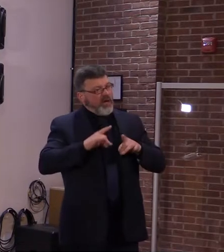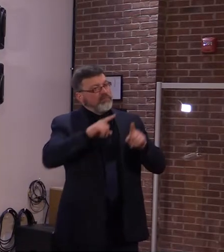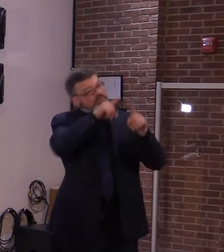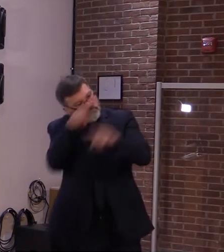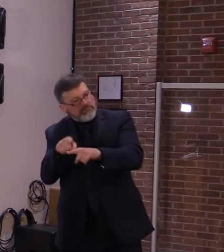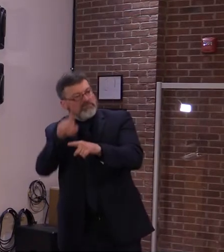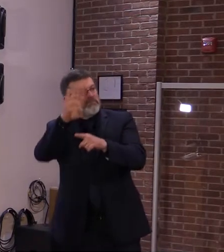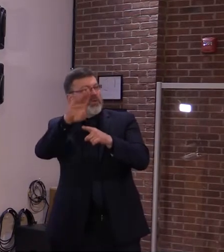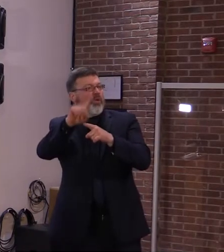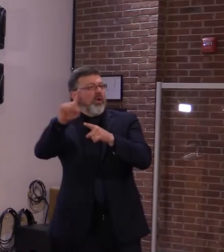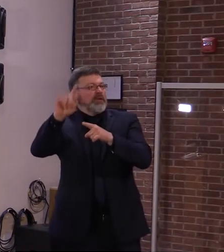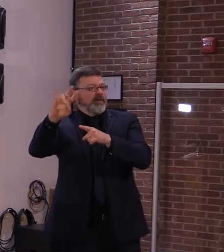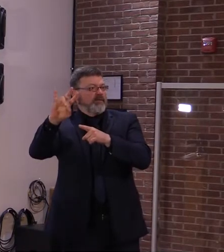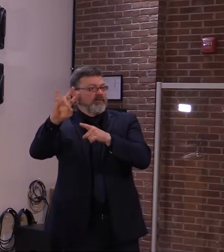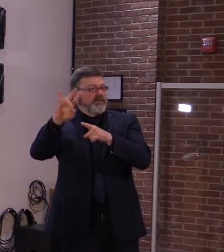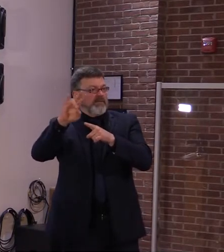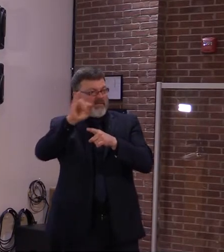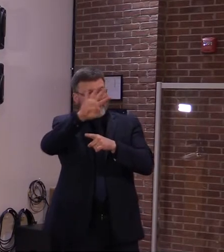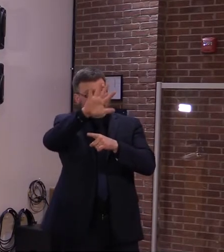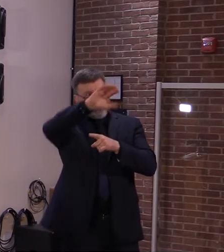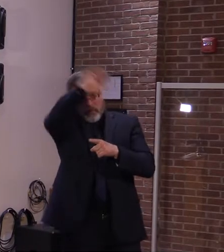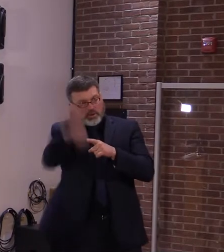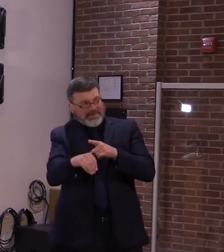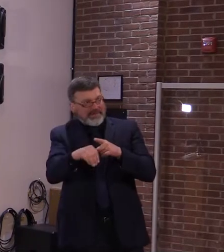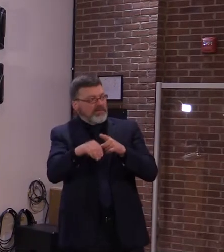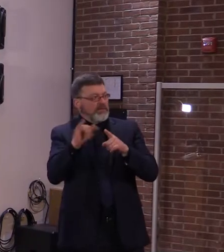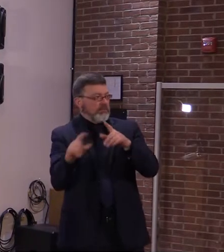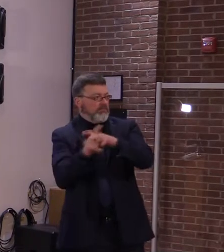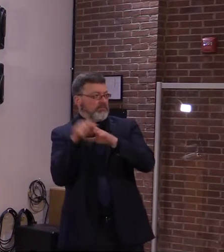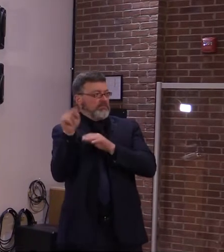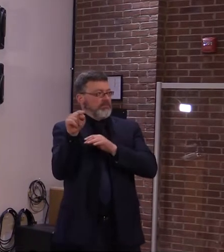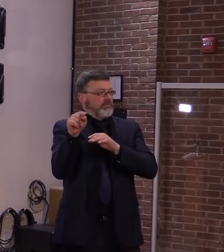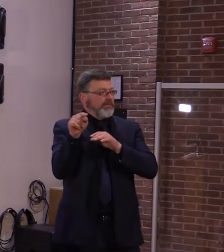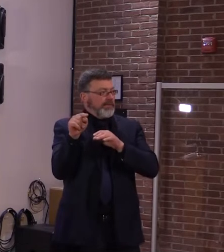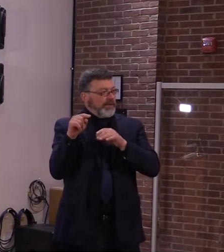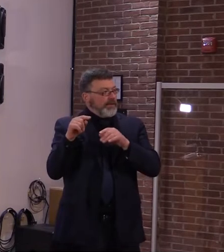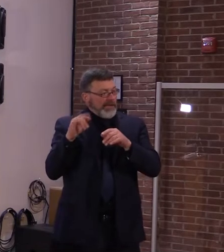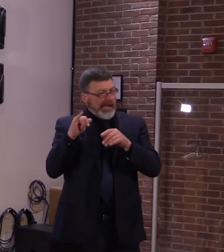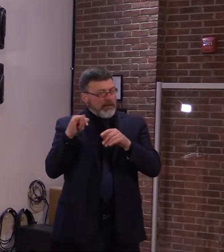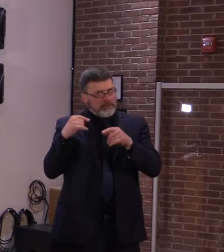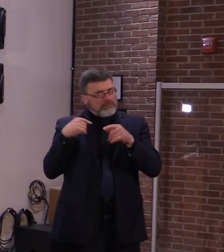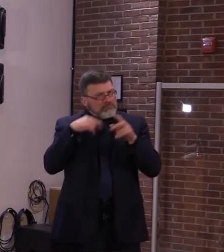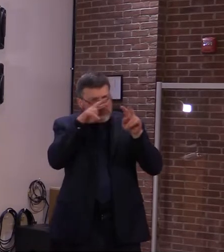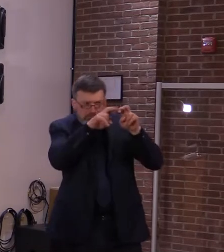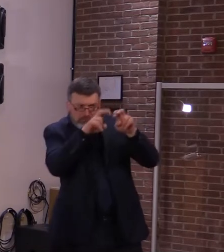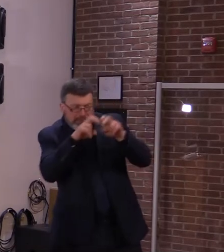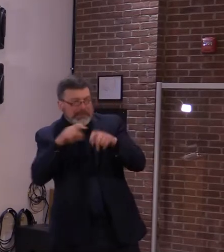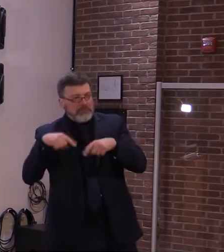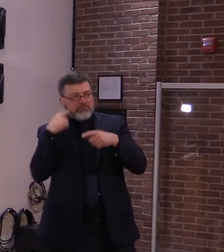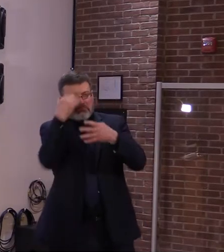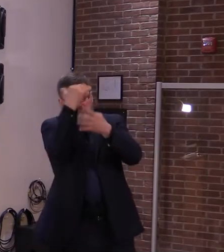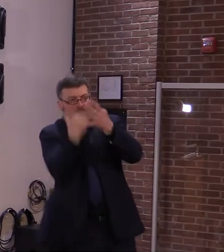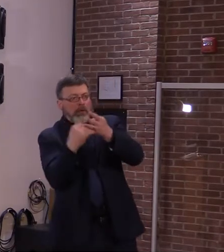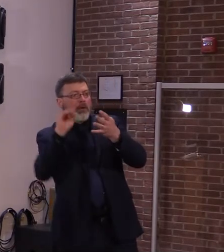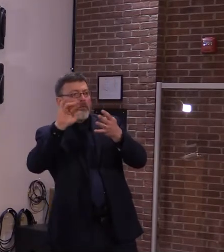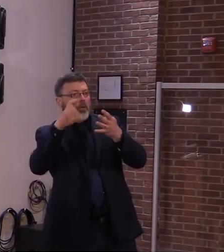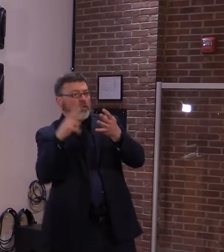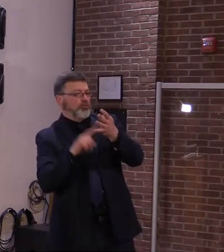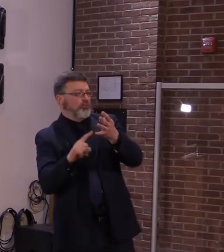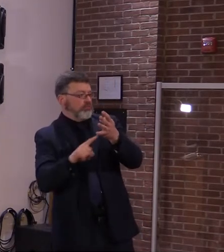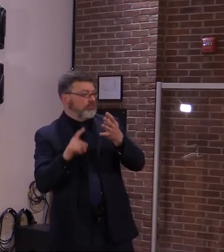27th. Although our numbers in Vermont are too small to calculate the proportion of B.1.1.7 with